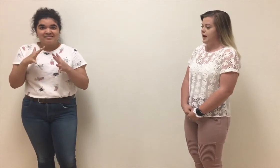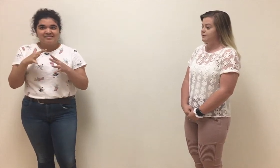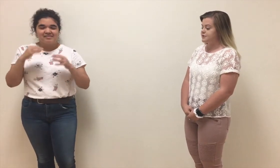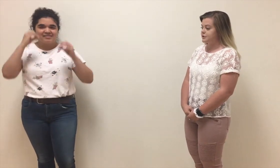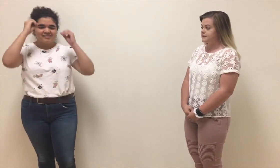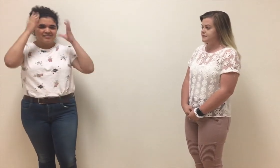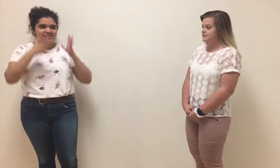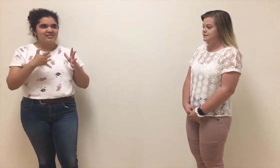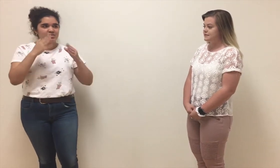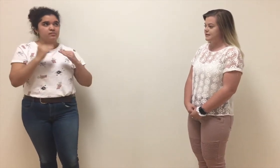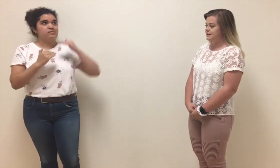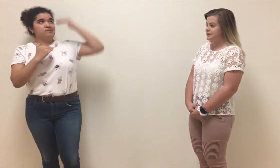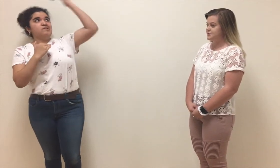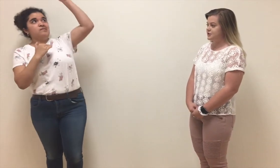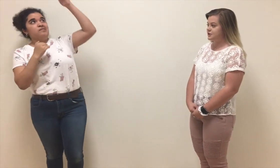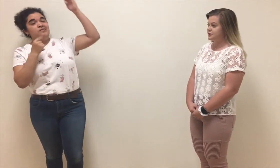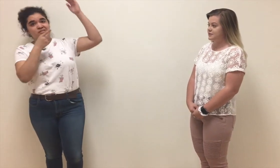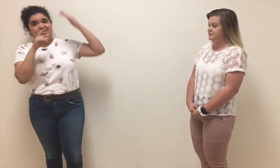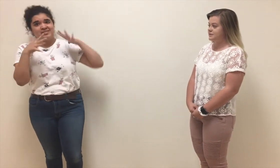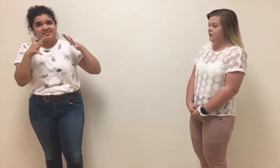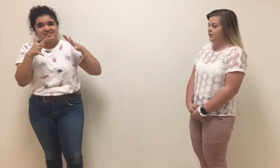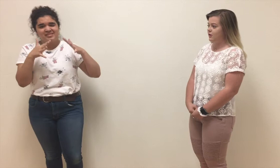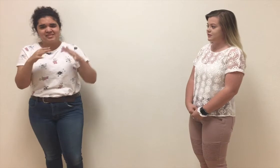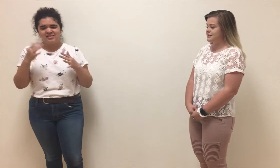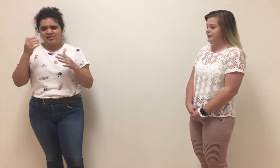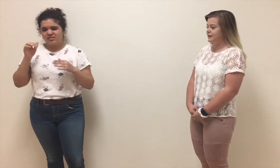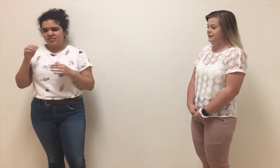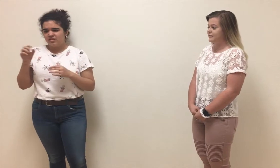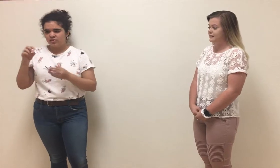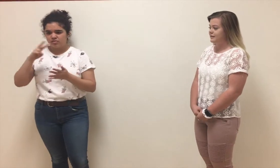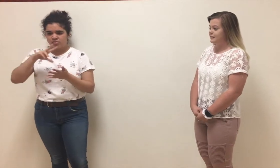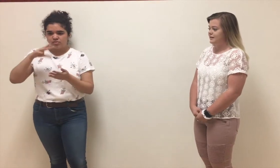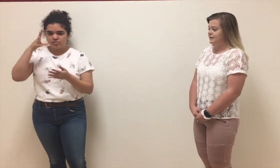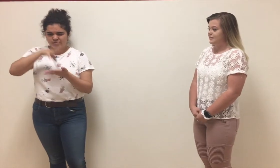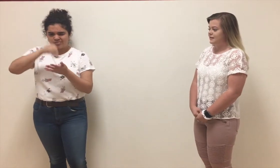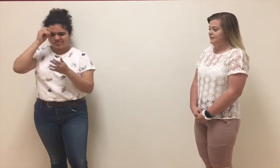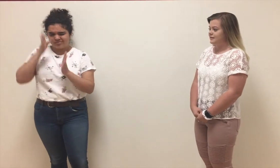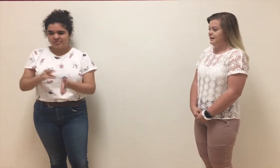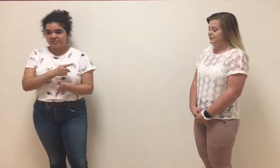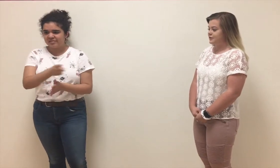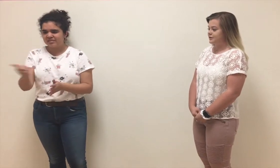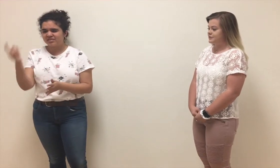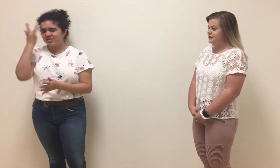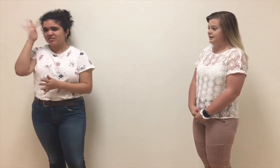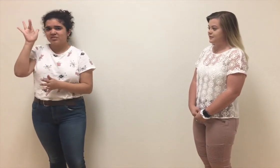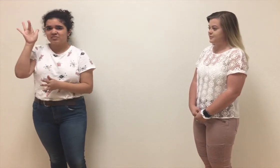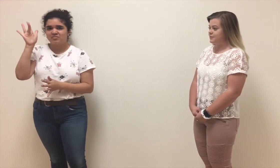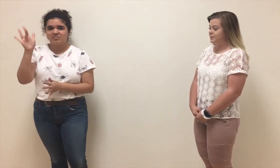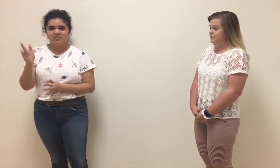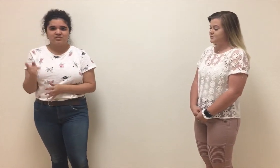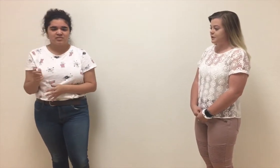I was nervous. The teacher was tall, scary. I learned that the people were